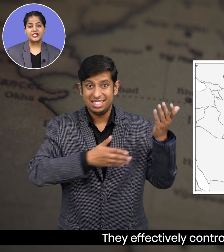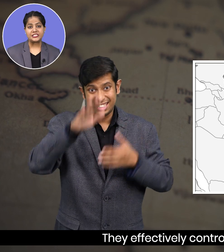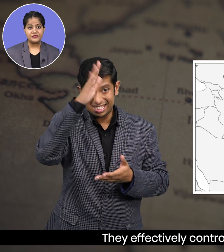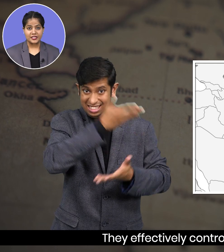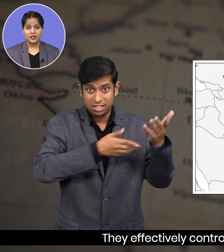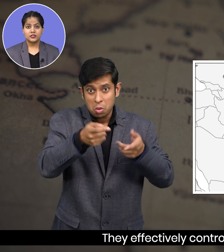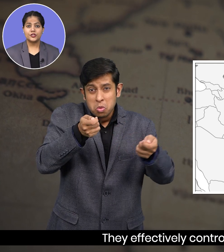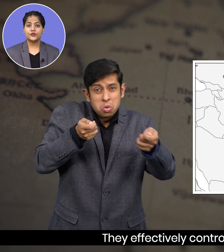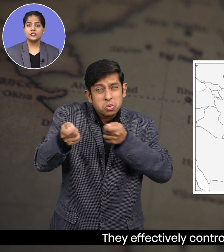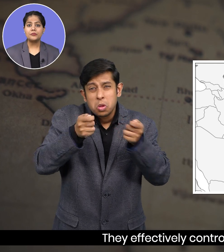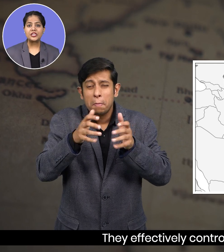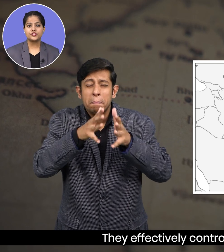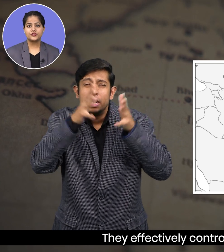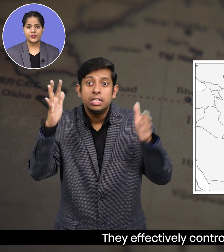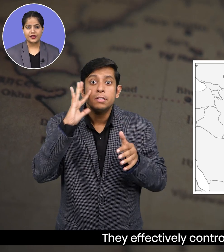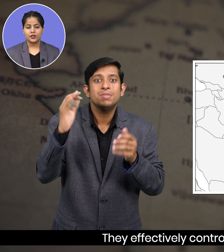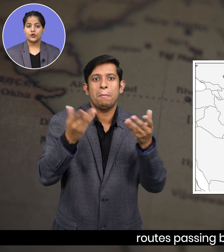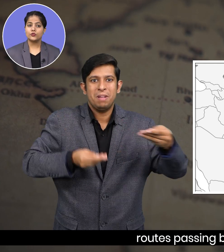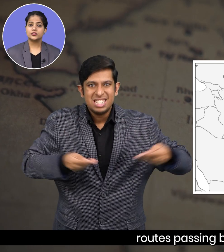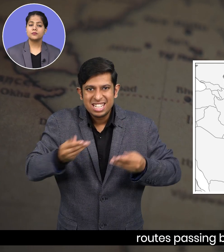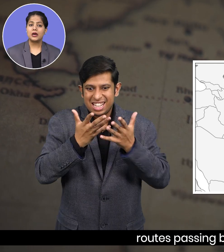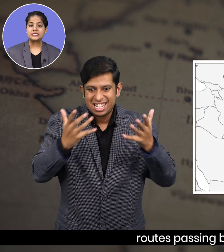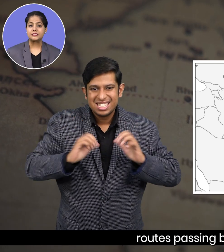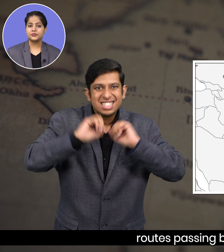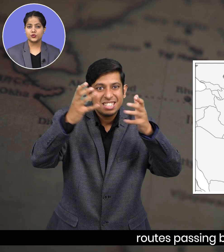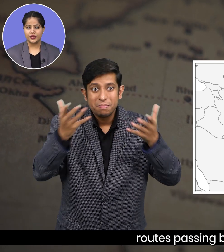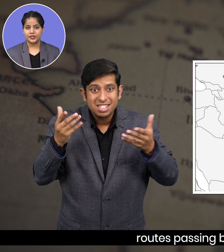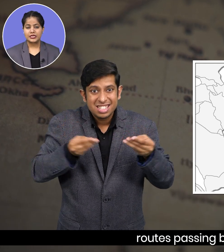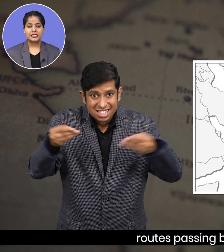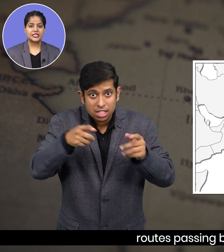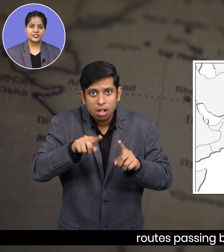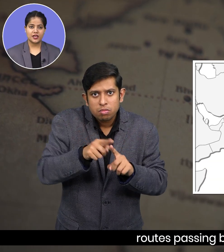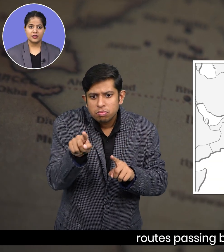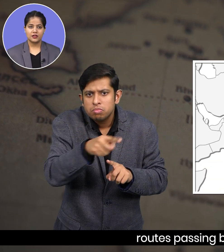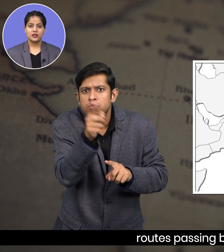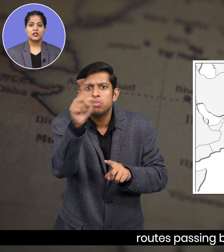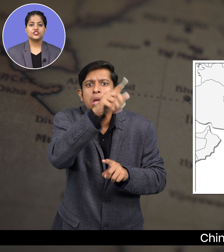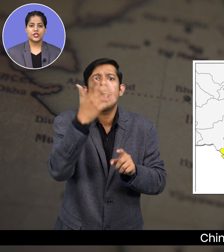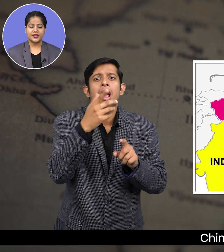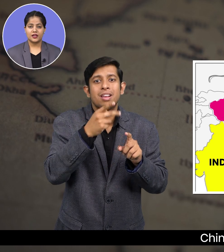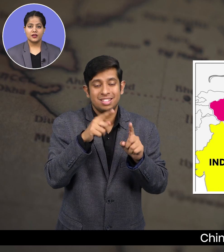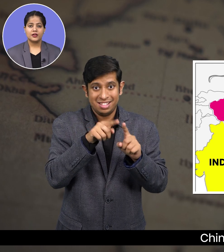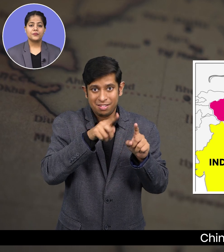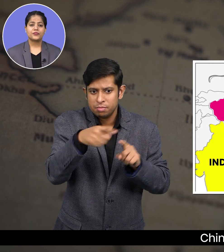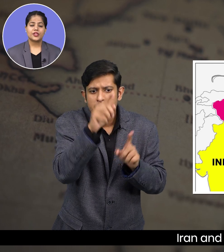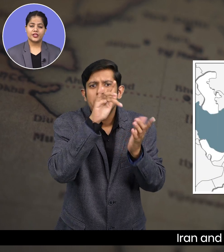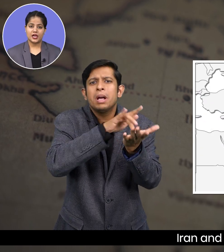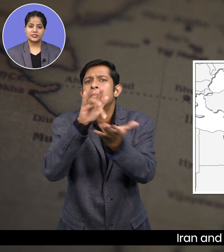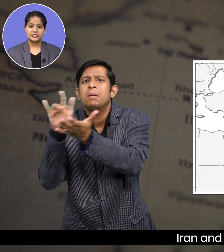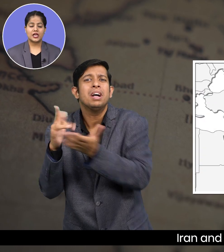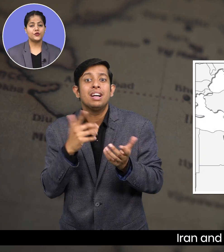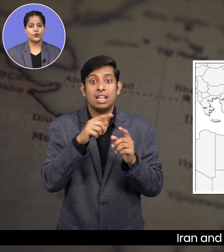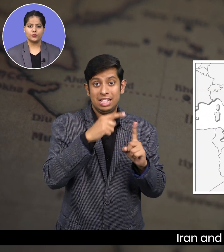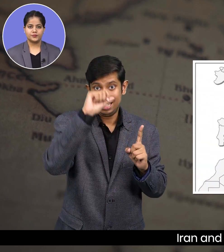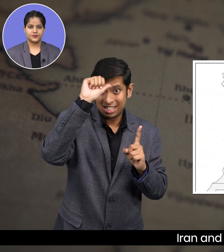They effectively controlled the major trade routes passing between India, China,